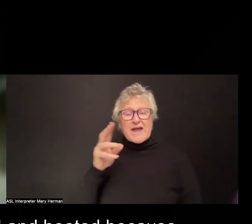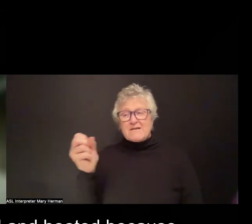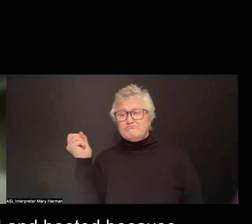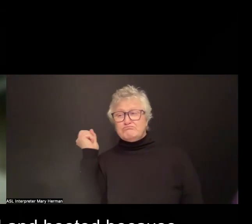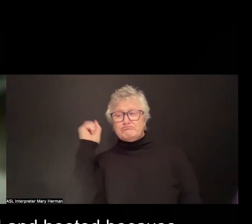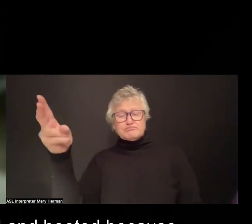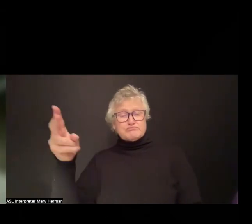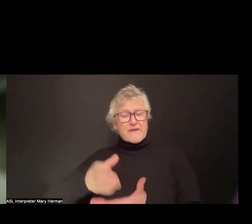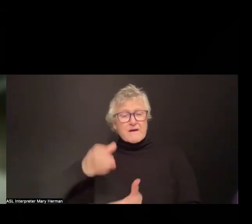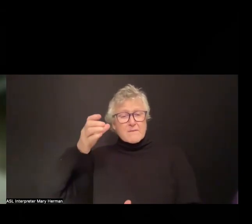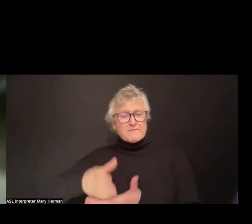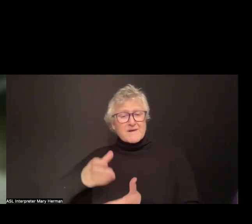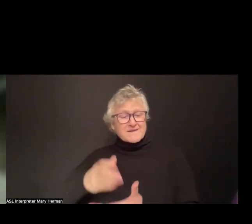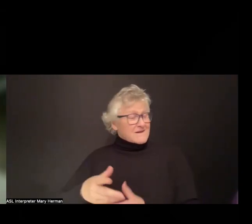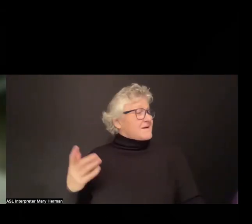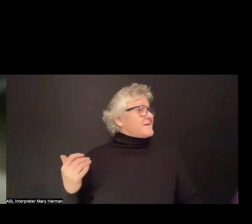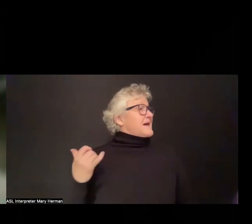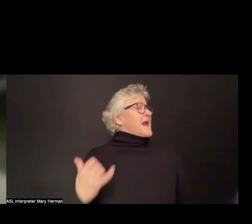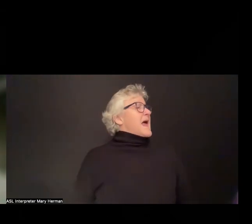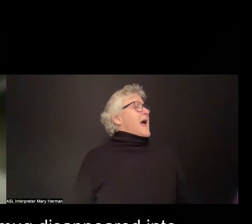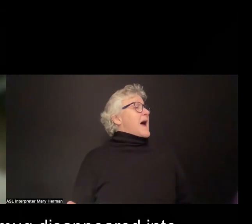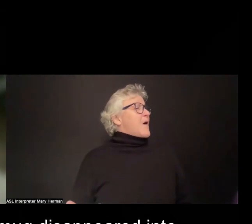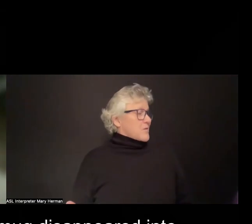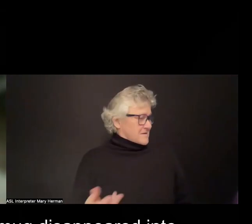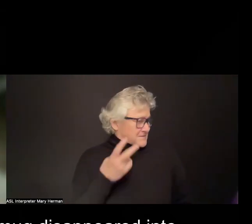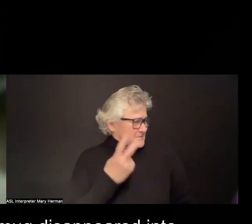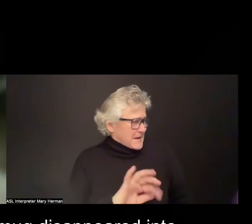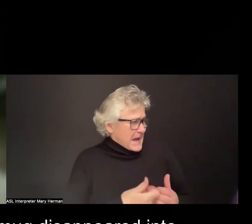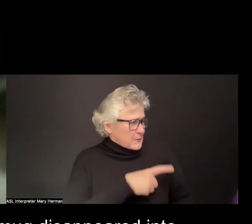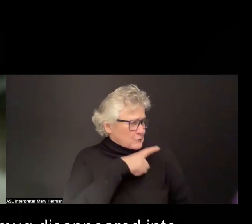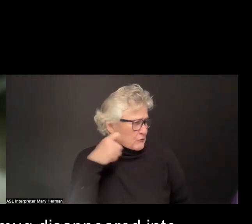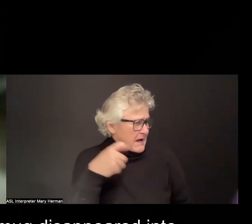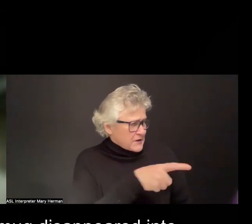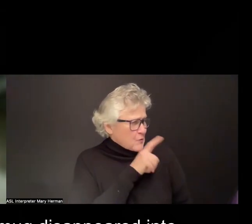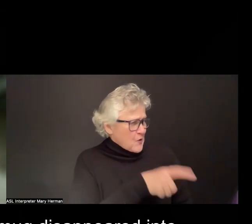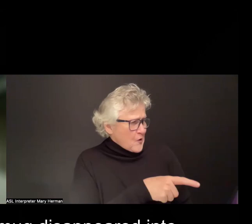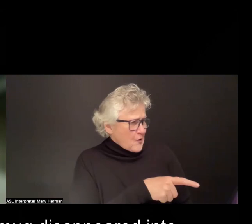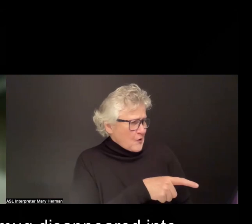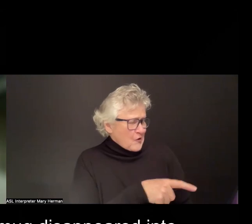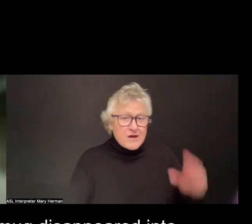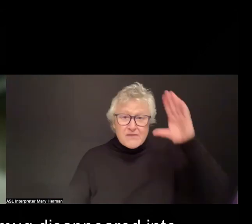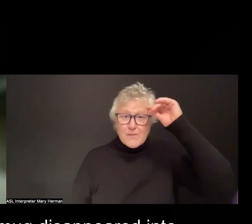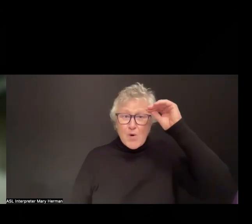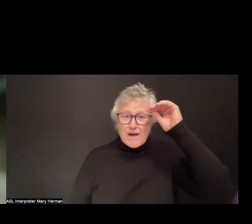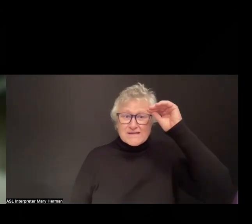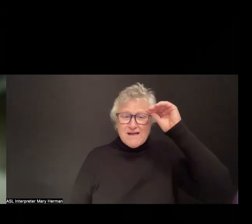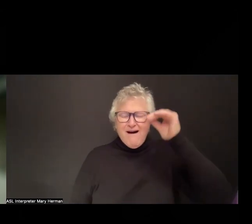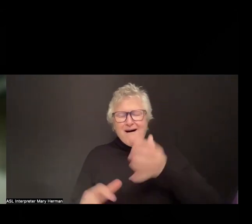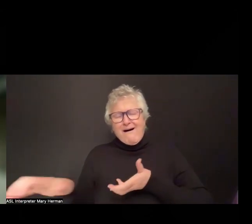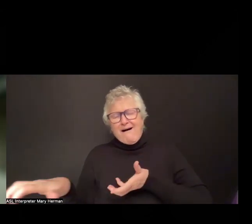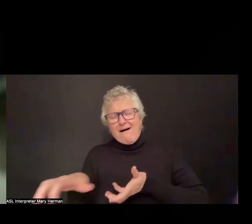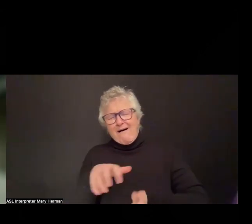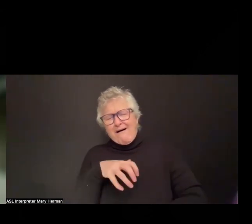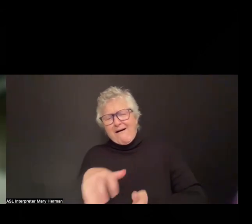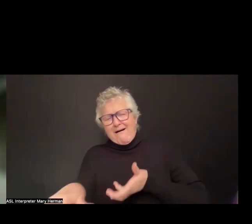nothing funnier to them than a girl who is enraged. But as soon as the mug disappeared into the water, I felt ashamed of myself.